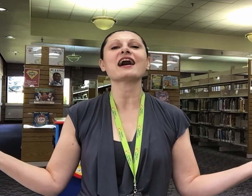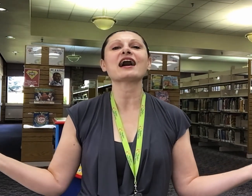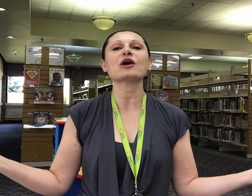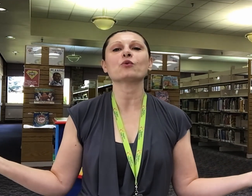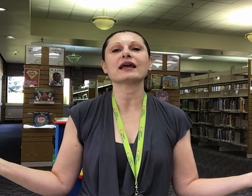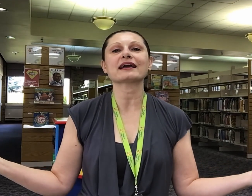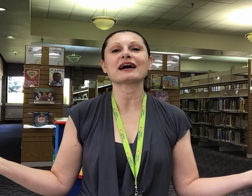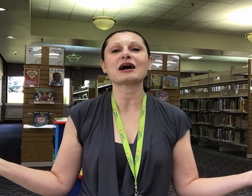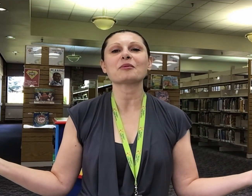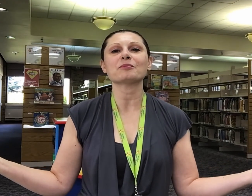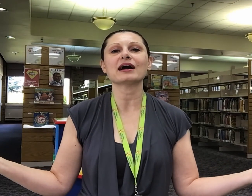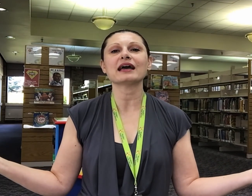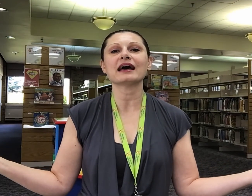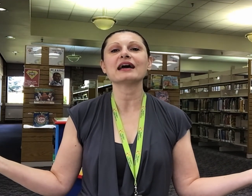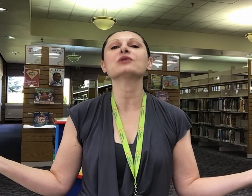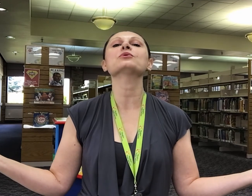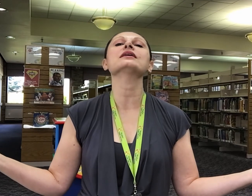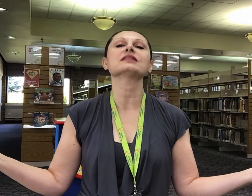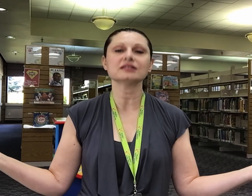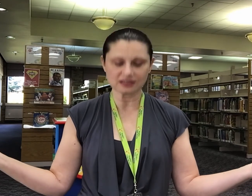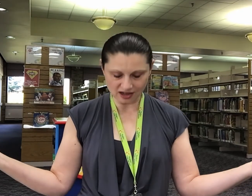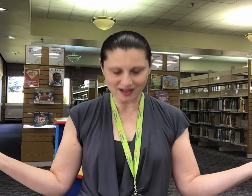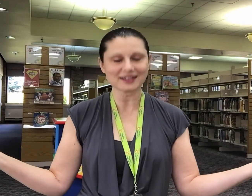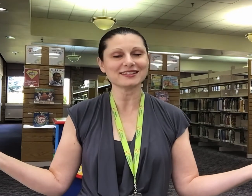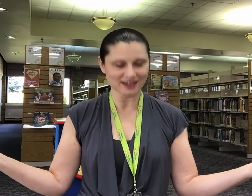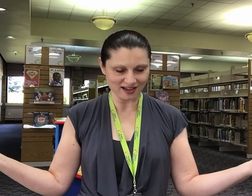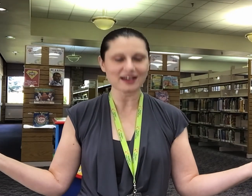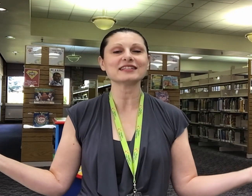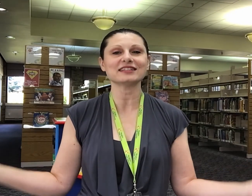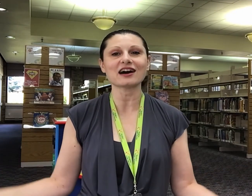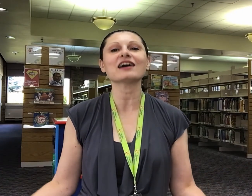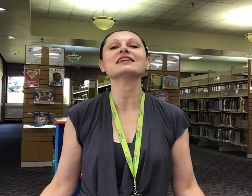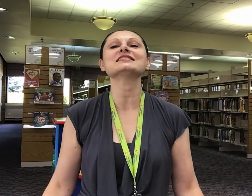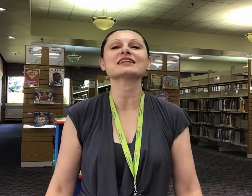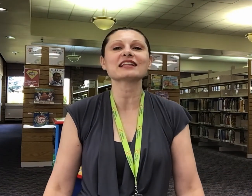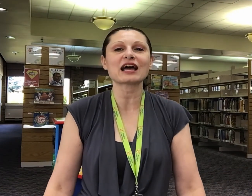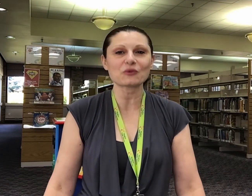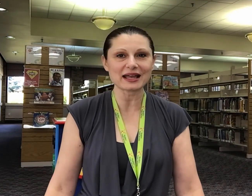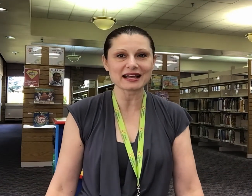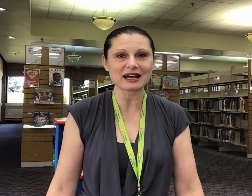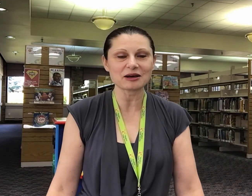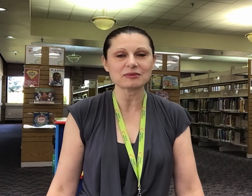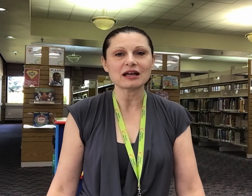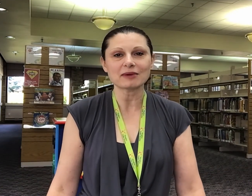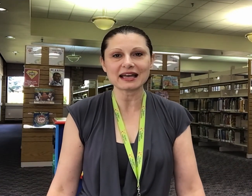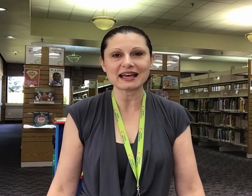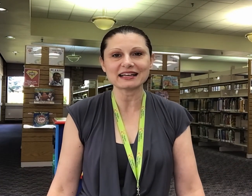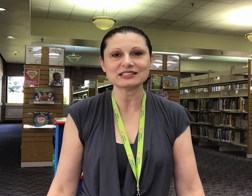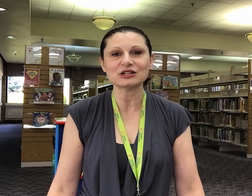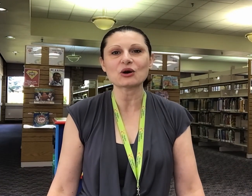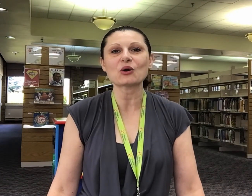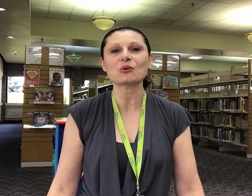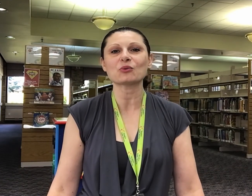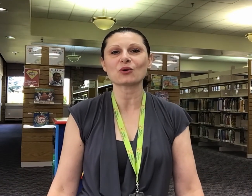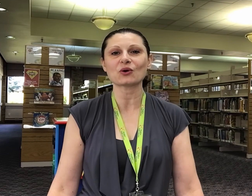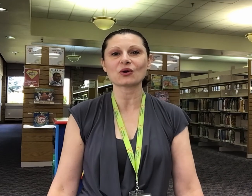I wake up my head with a nod, nod, nod, till I wake up my head no